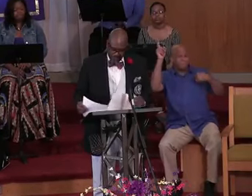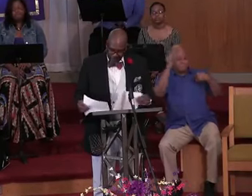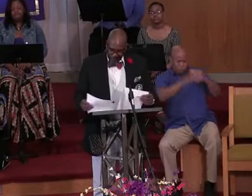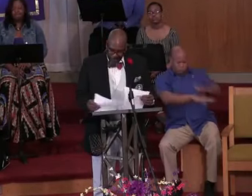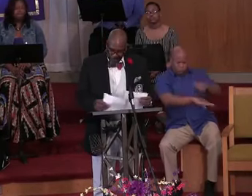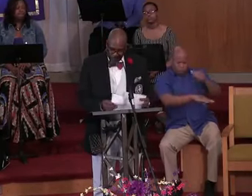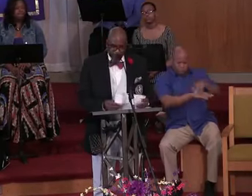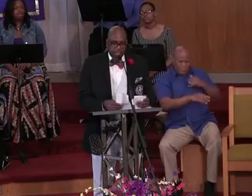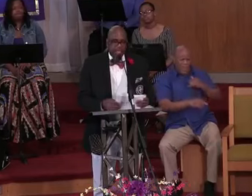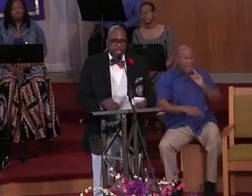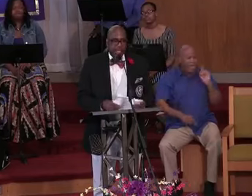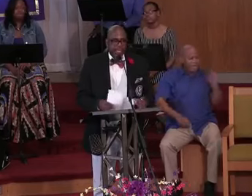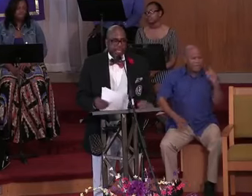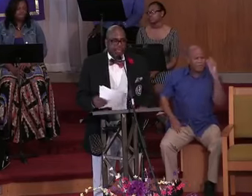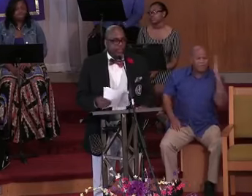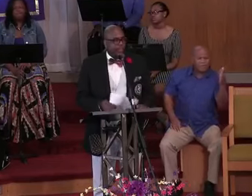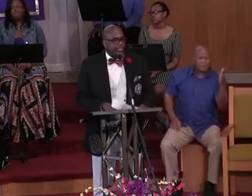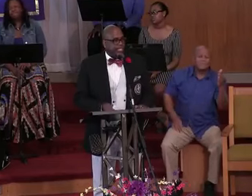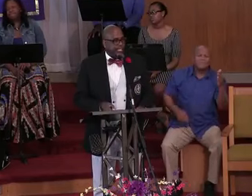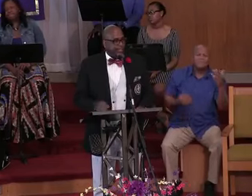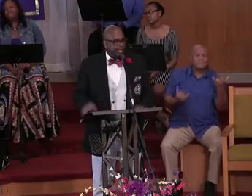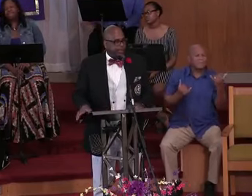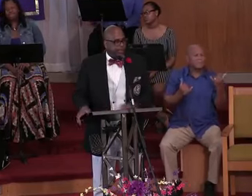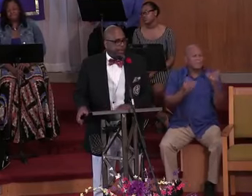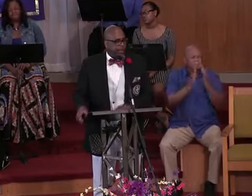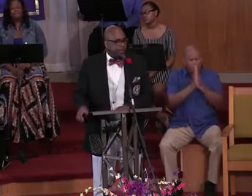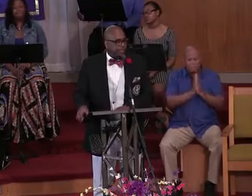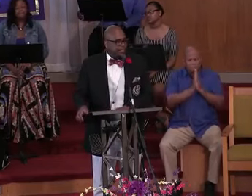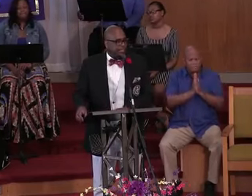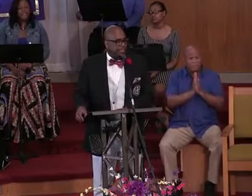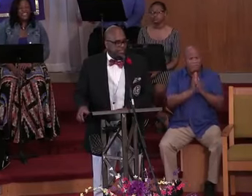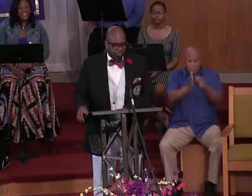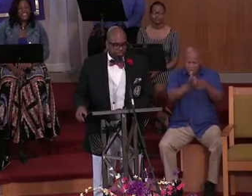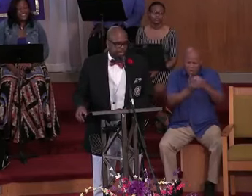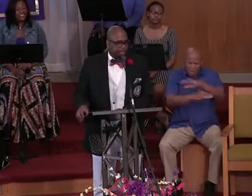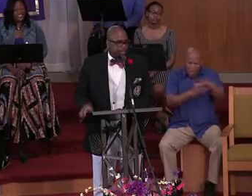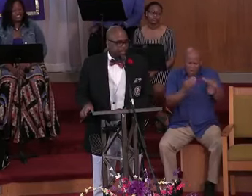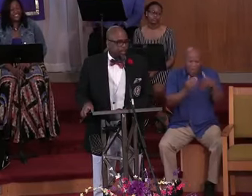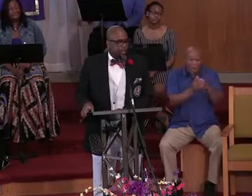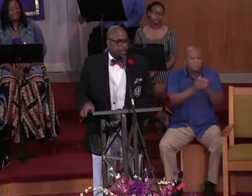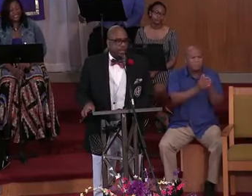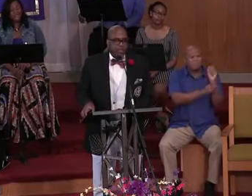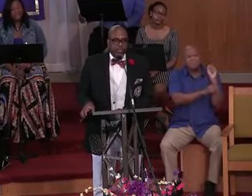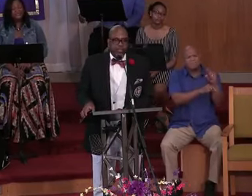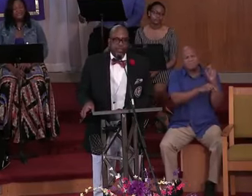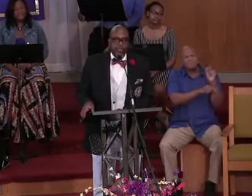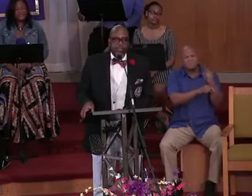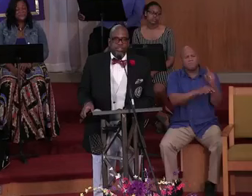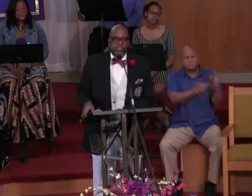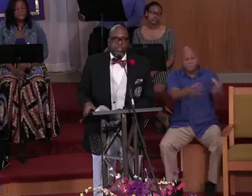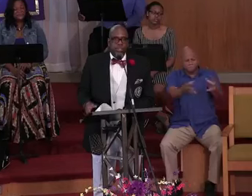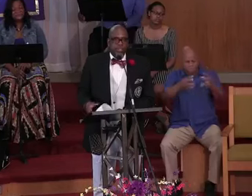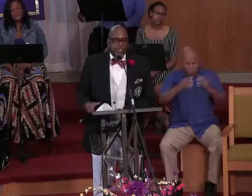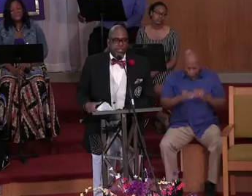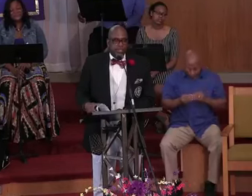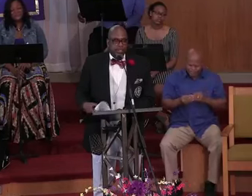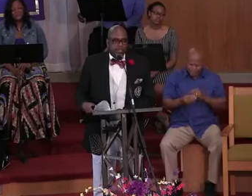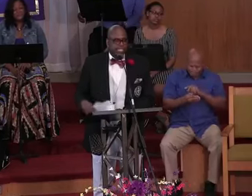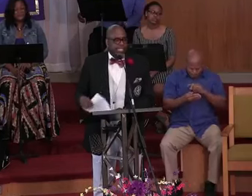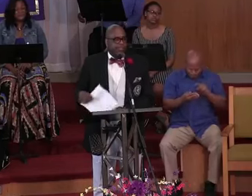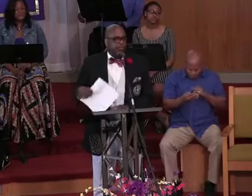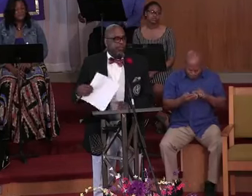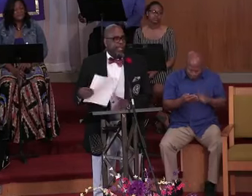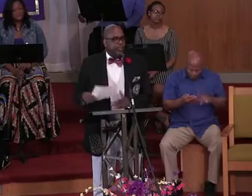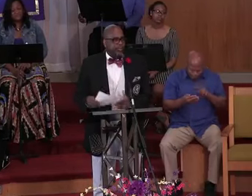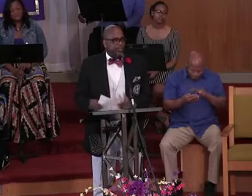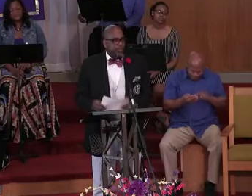to lead us in prayer. And again, we receive every prayer request submitted. And our elders, our ministers, our